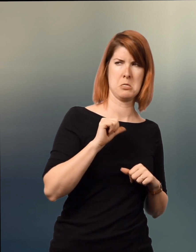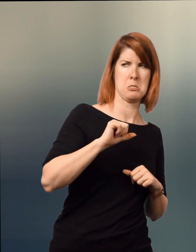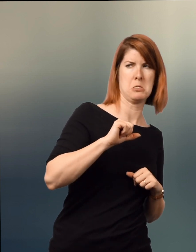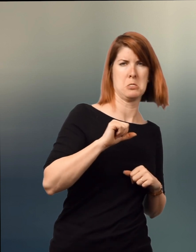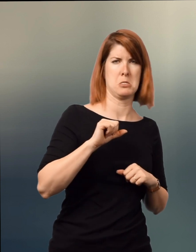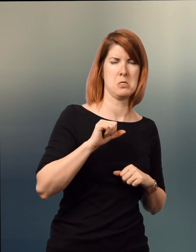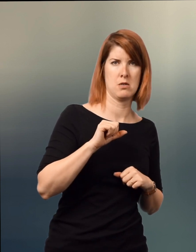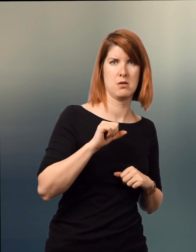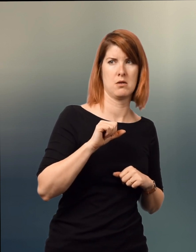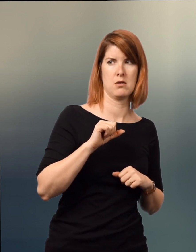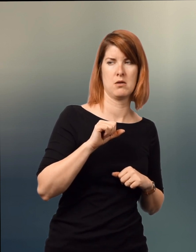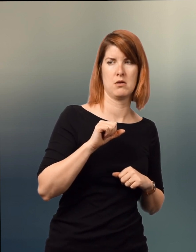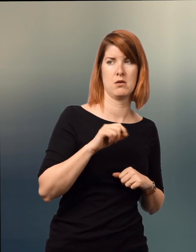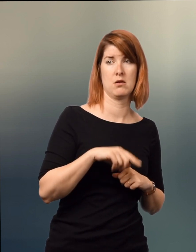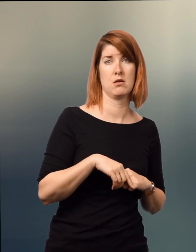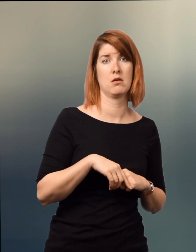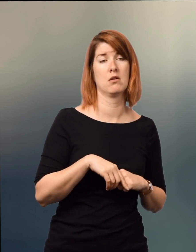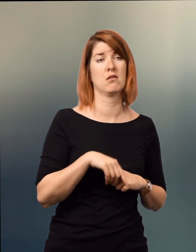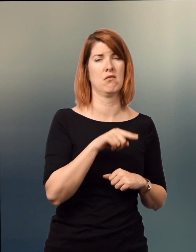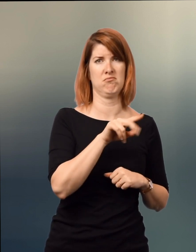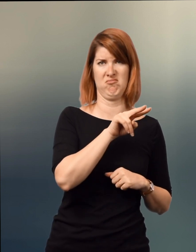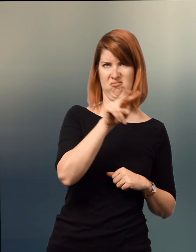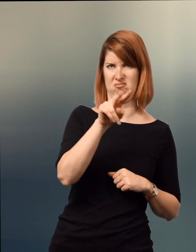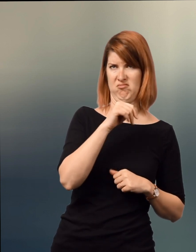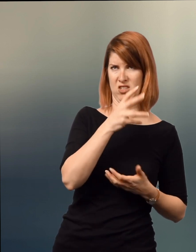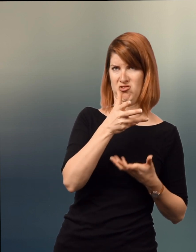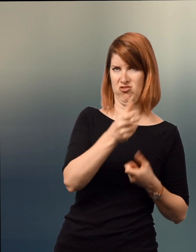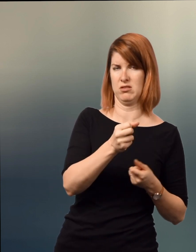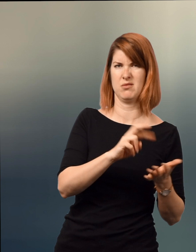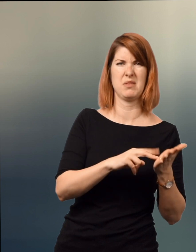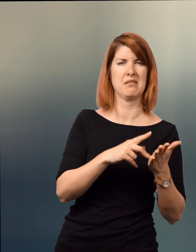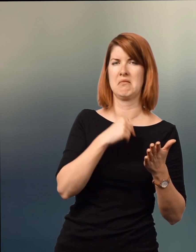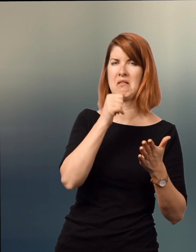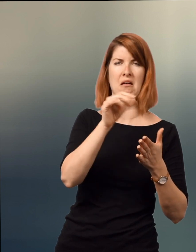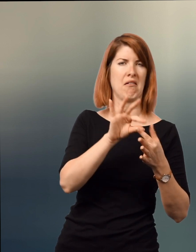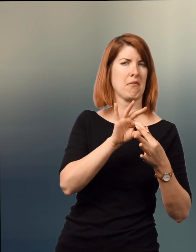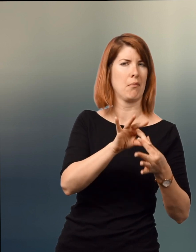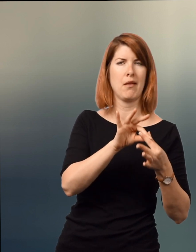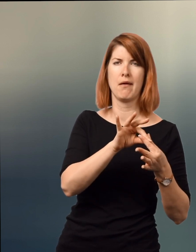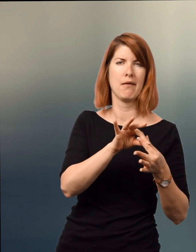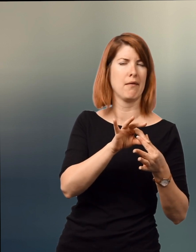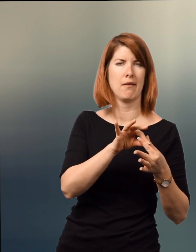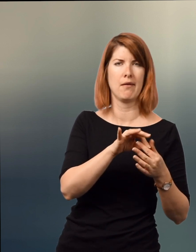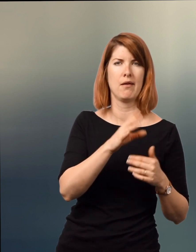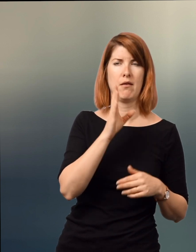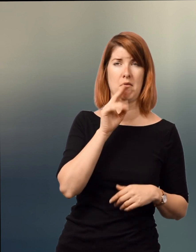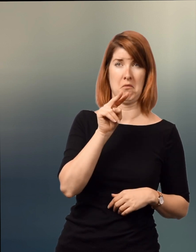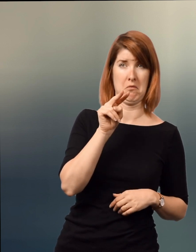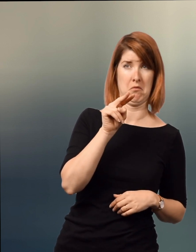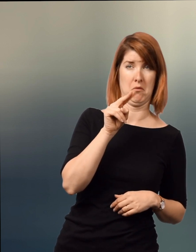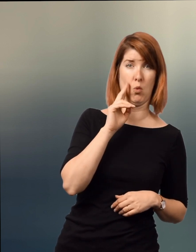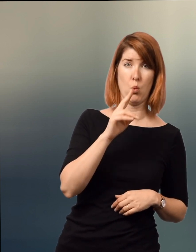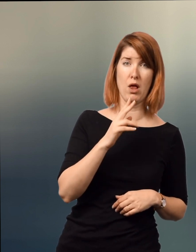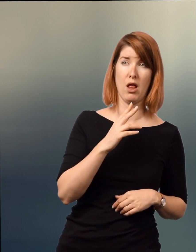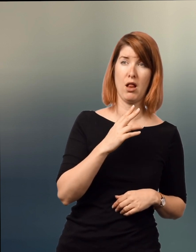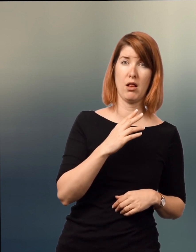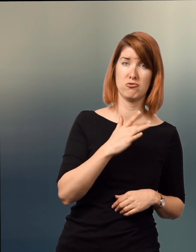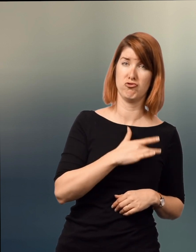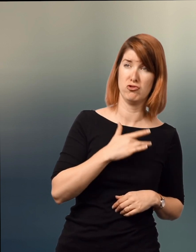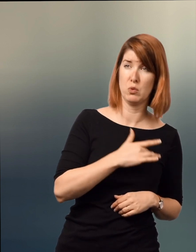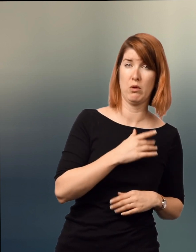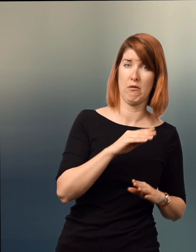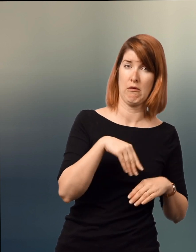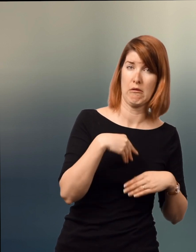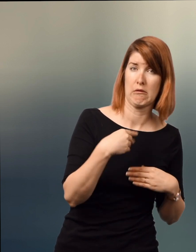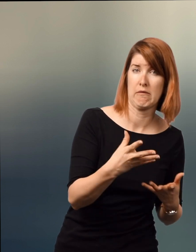will be fearful and high-strung. A child who sees others as untrustworthy will not be compliant, nor